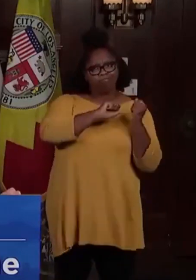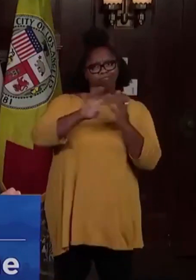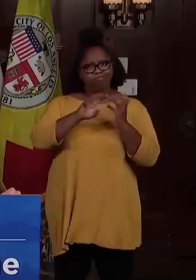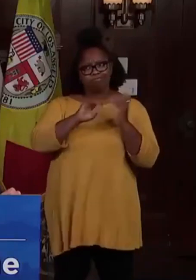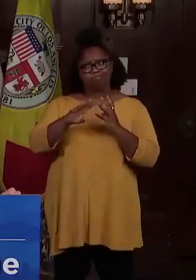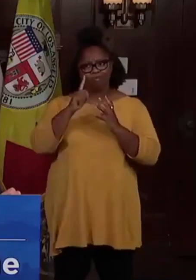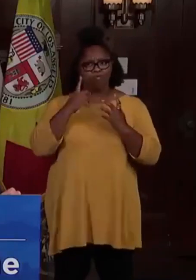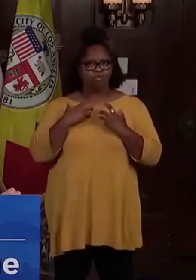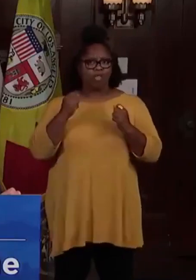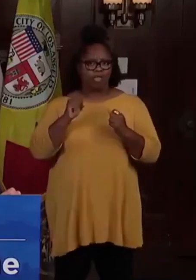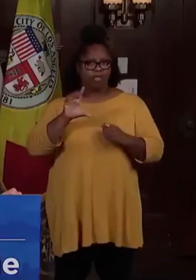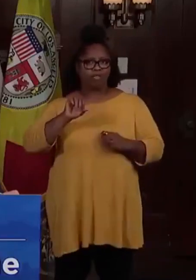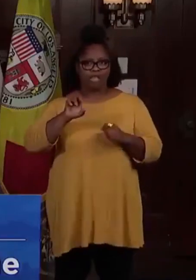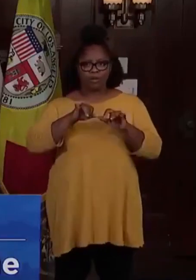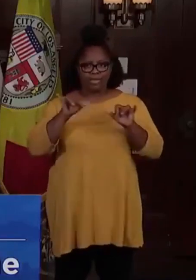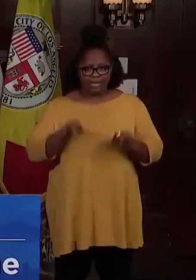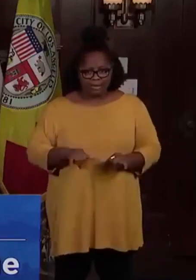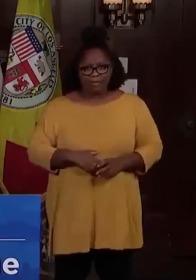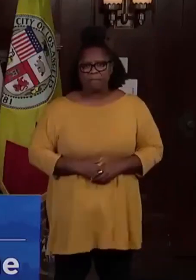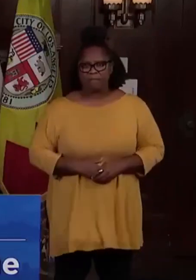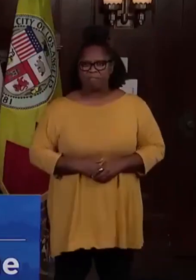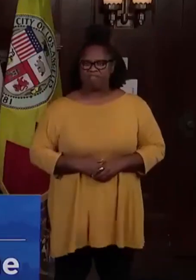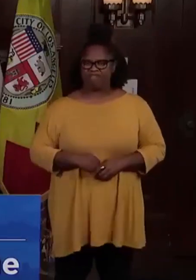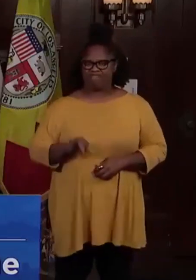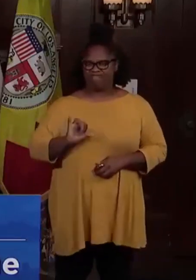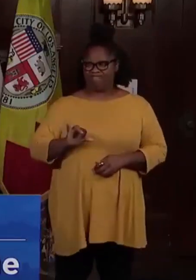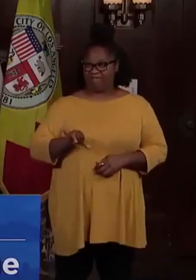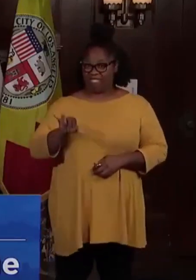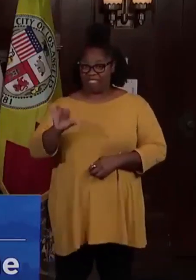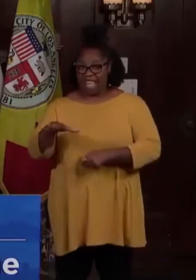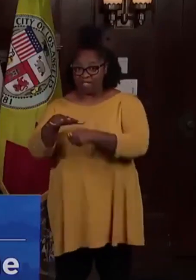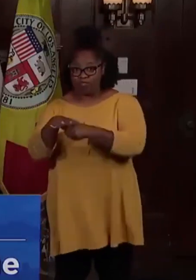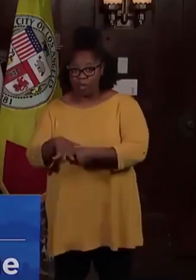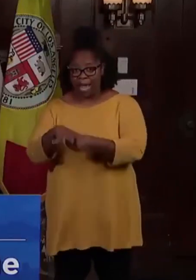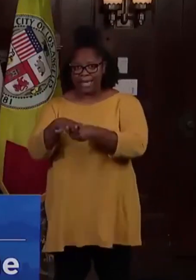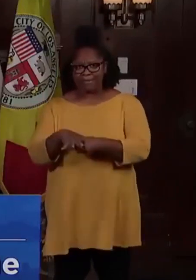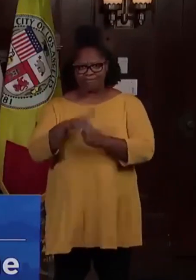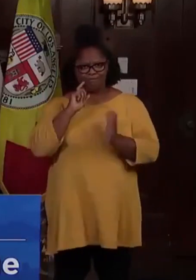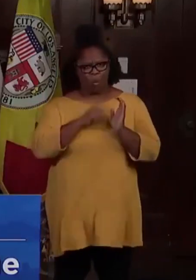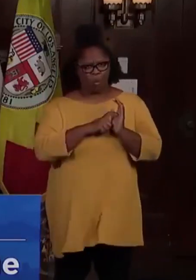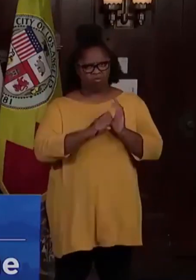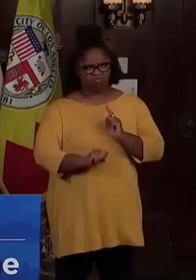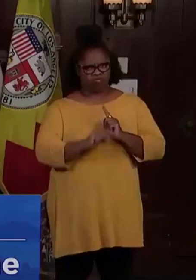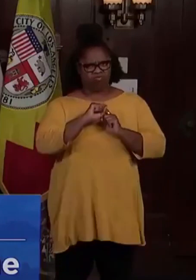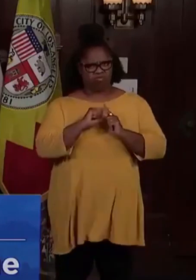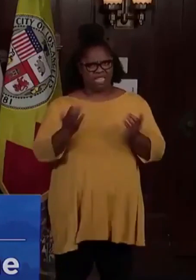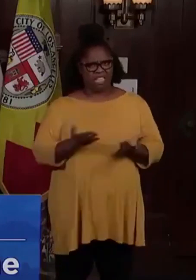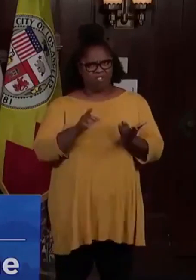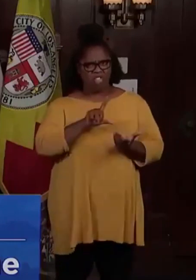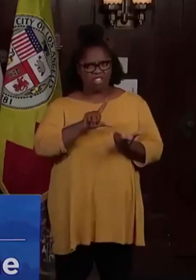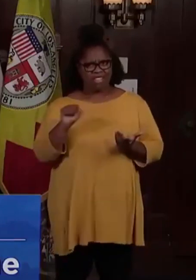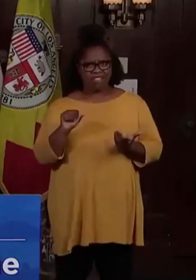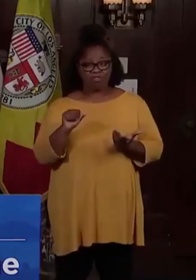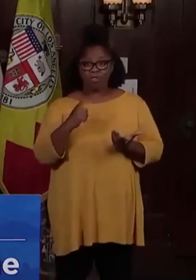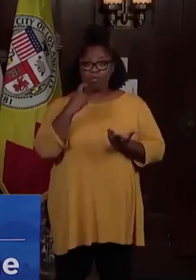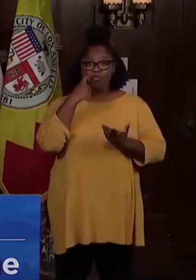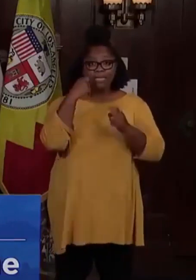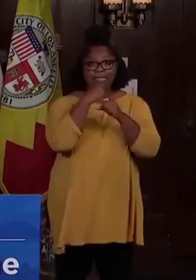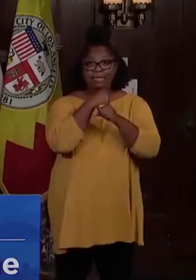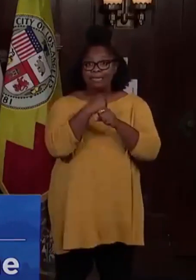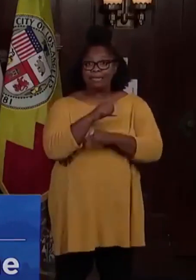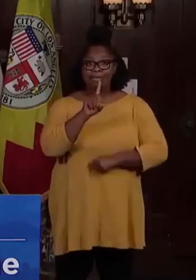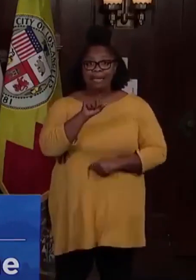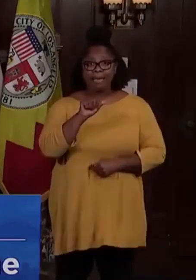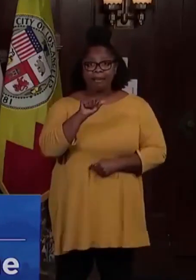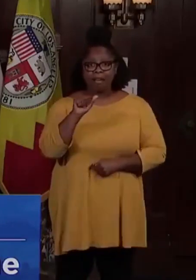system. We're beginning to feel that stress here in Los Angeles, and the latest data is nothing